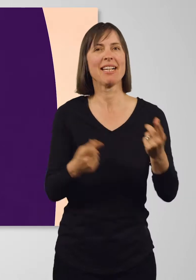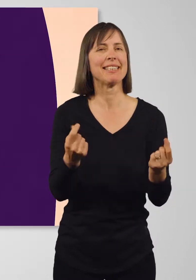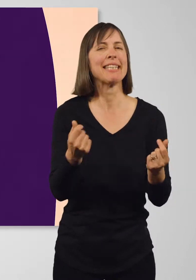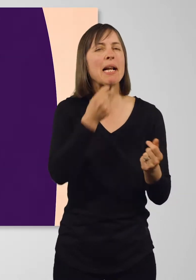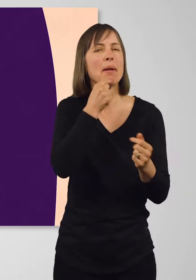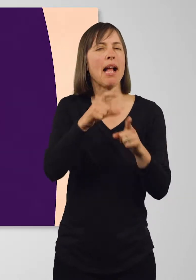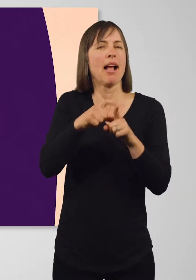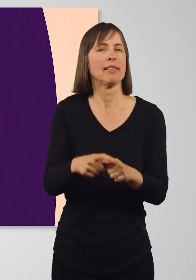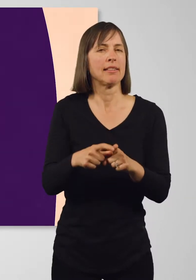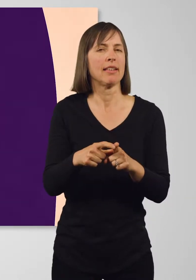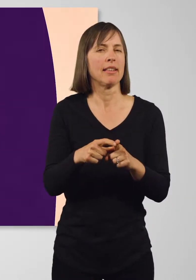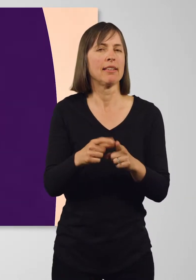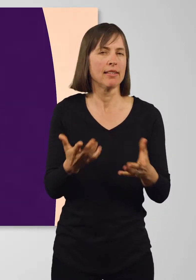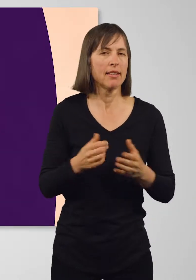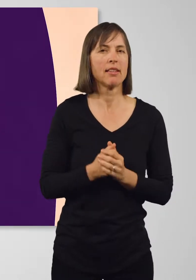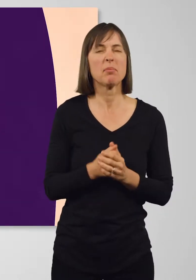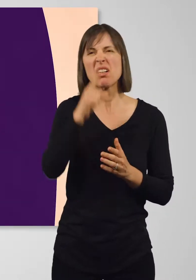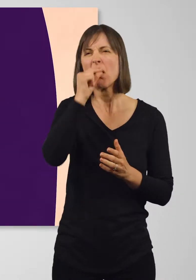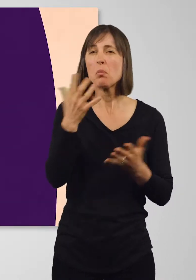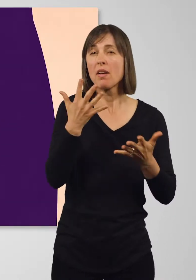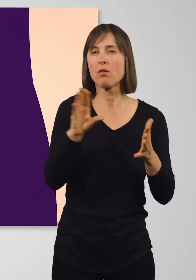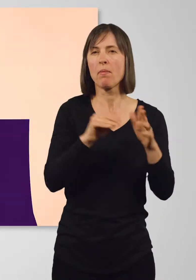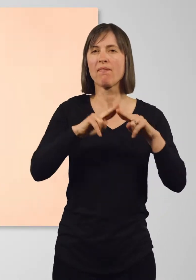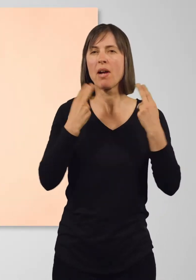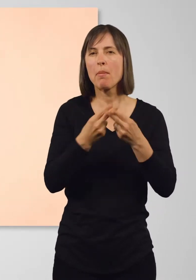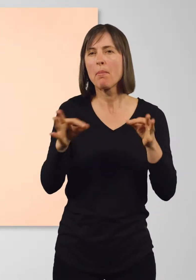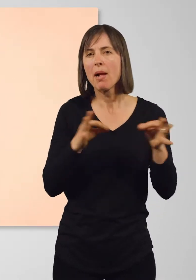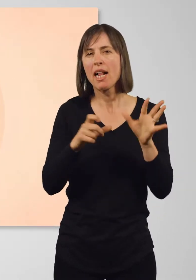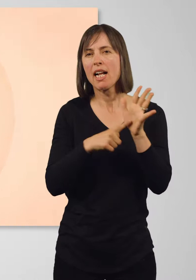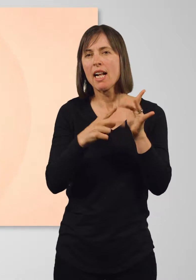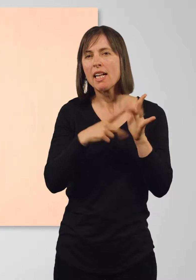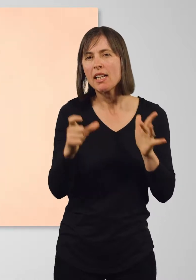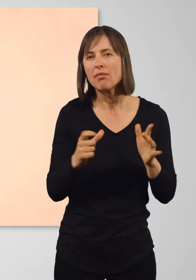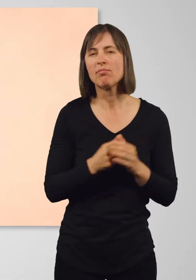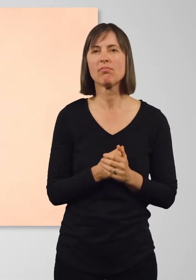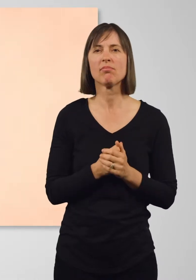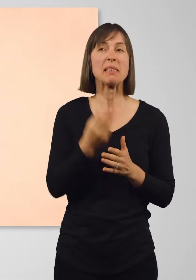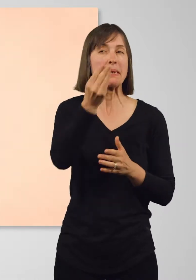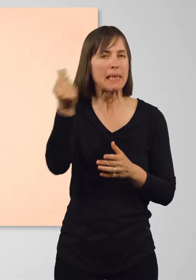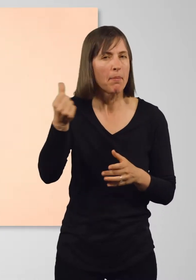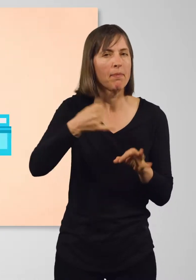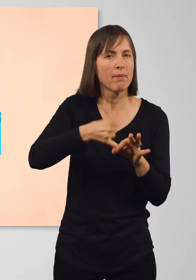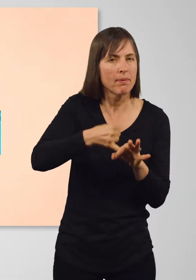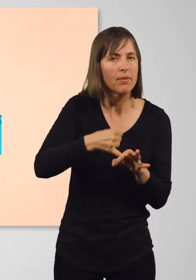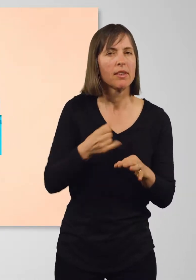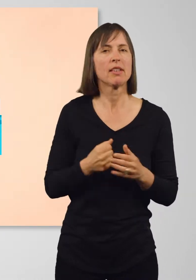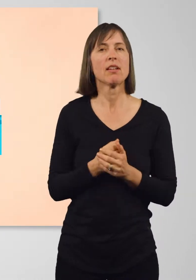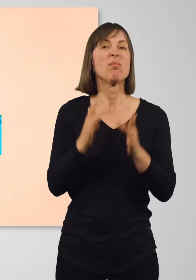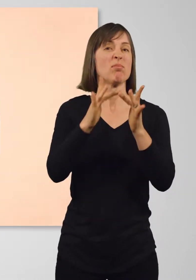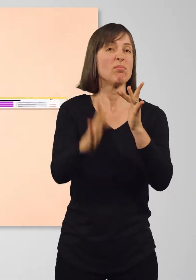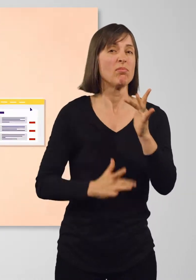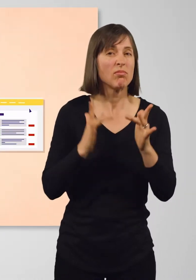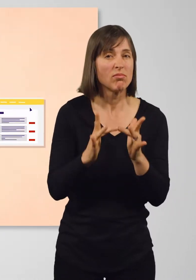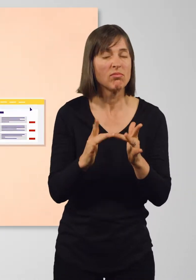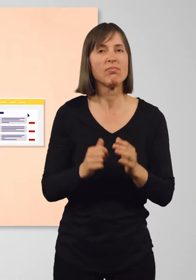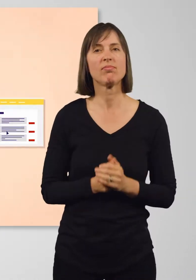They're harder to find than male condoms, but you can get them from family planning clinics, some pharmacies,